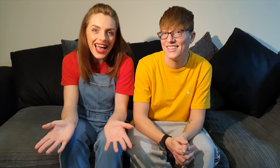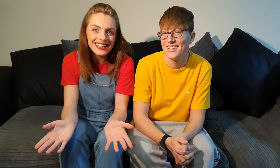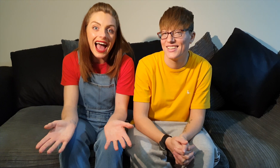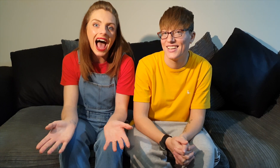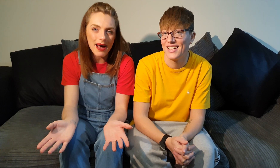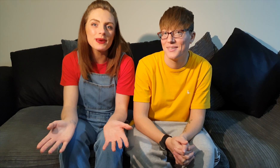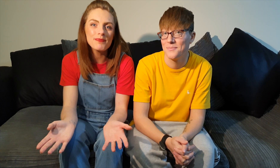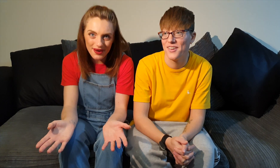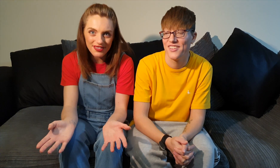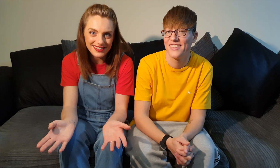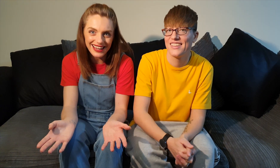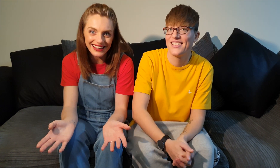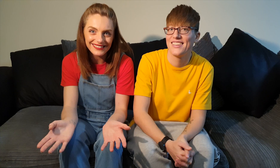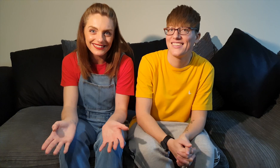sign happy birthday?